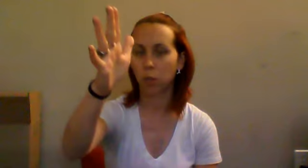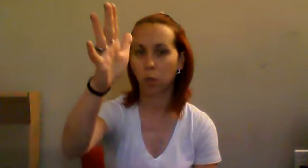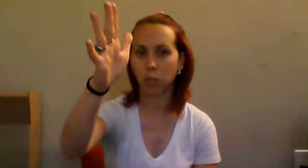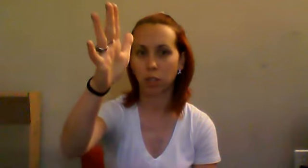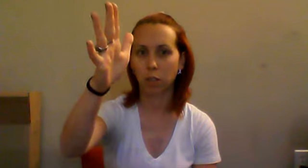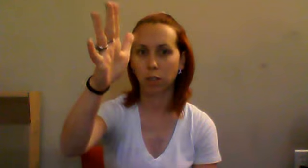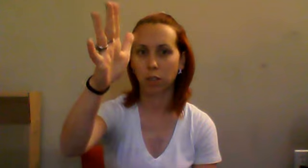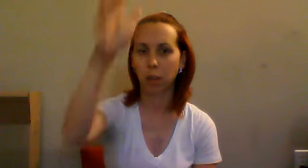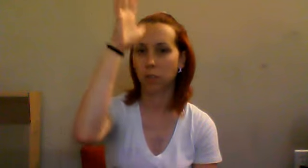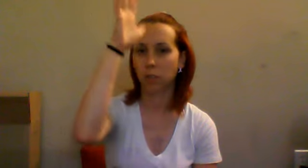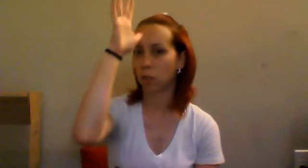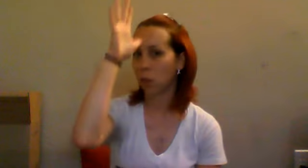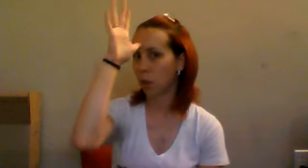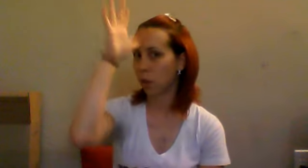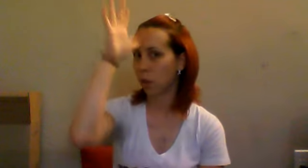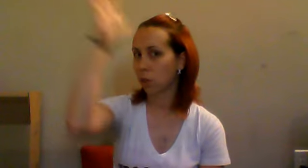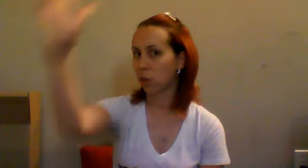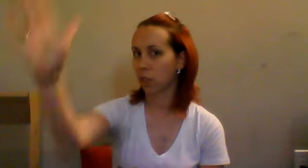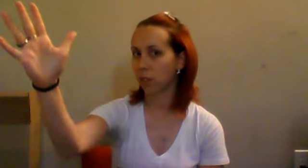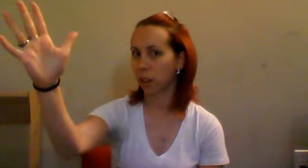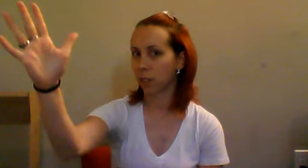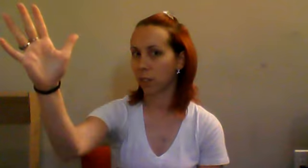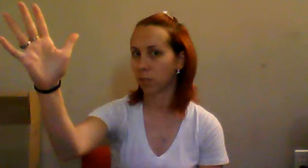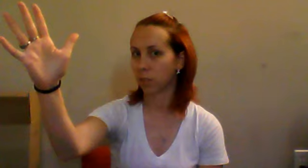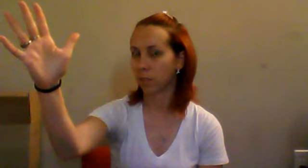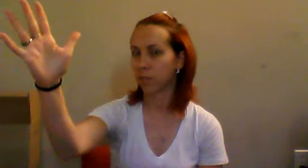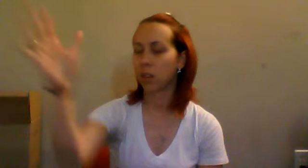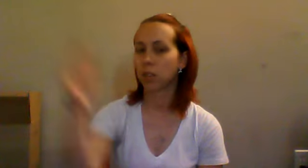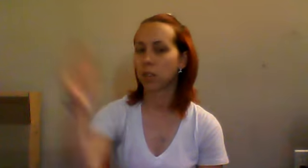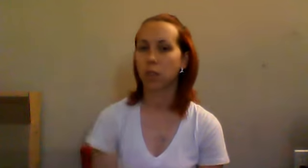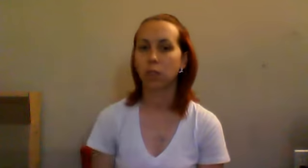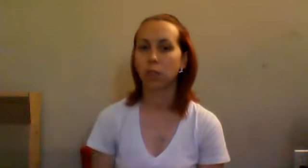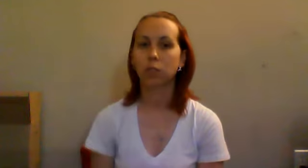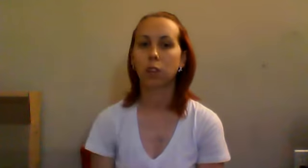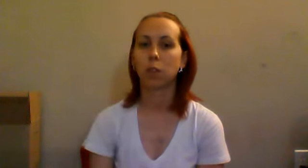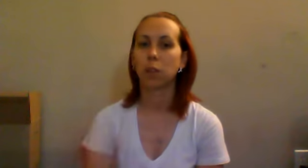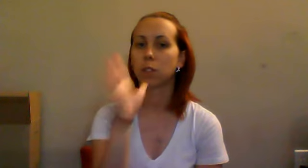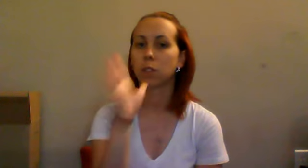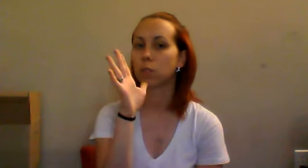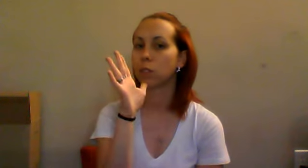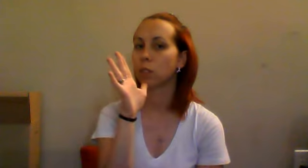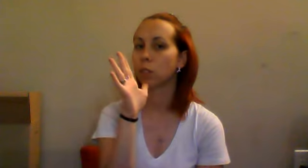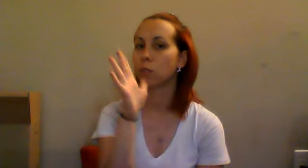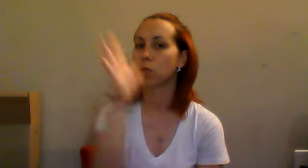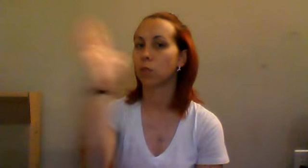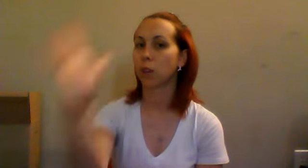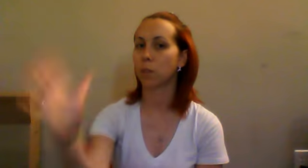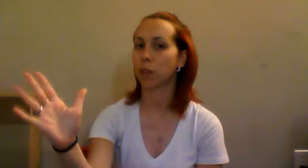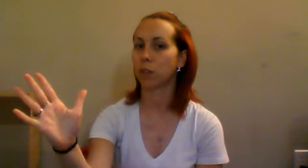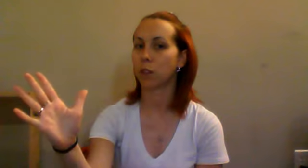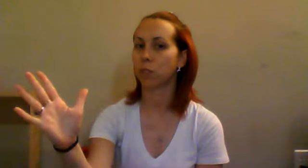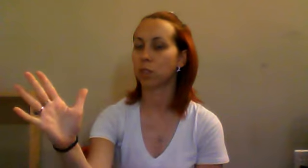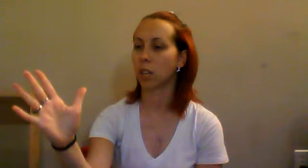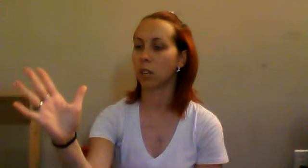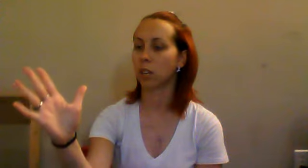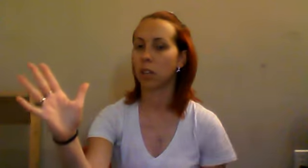1 generation back. So grandfather. Likewise for grandmother, you're going to go grandmother off the chin and